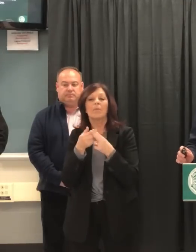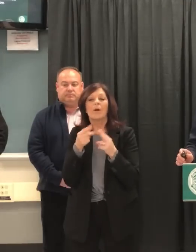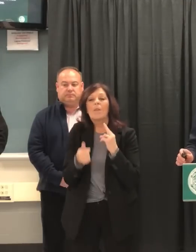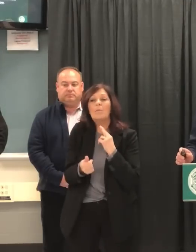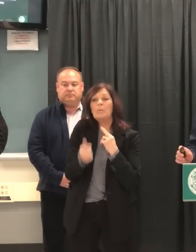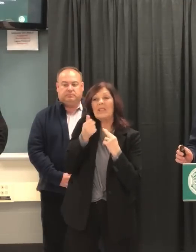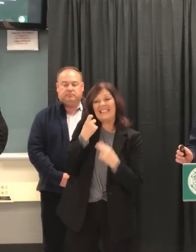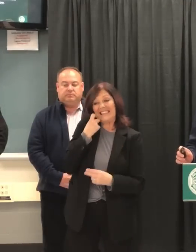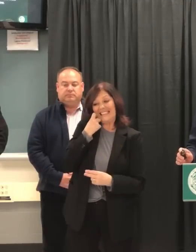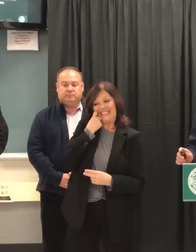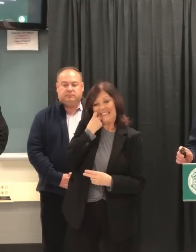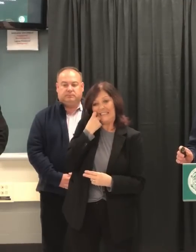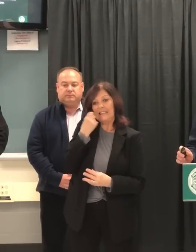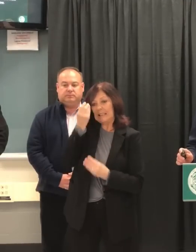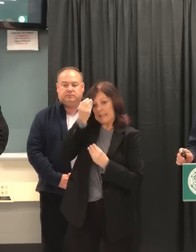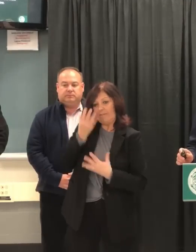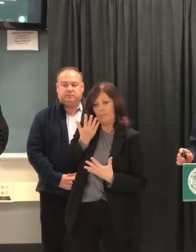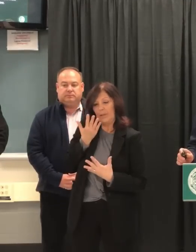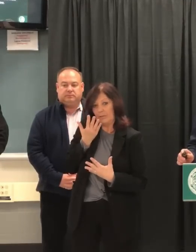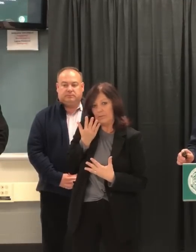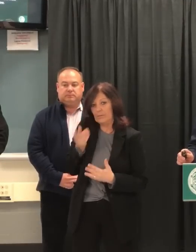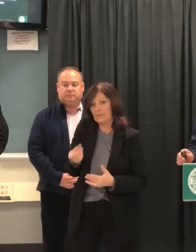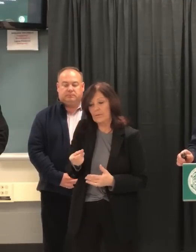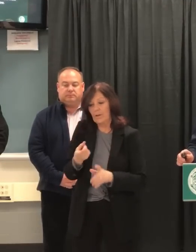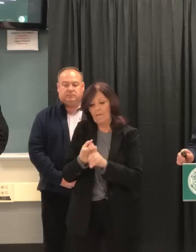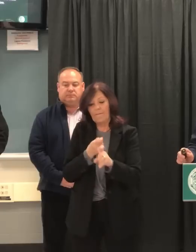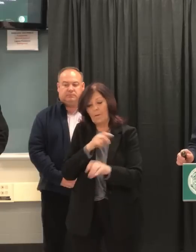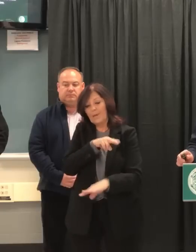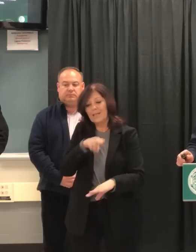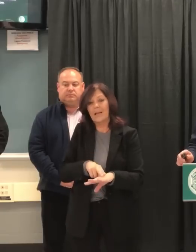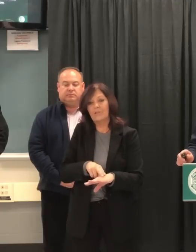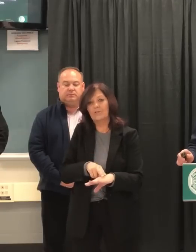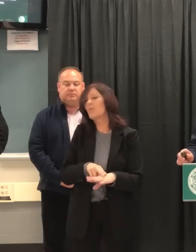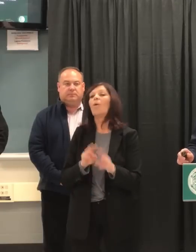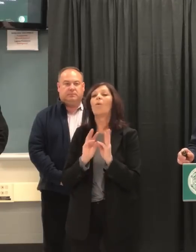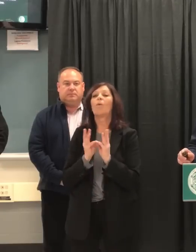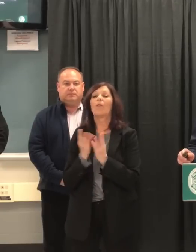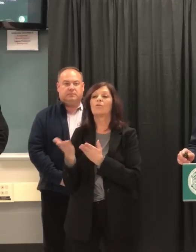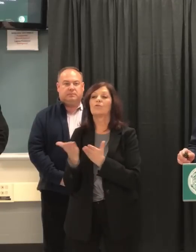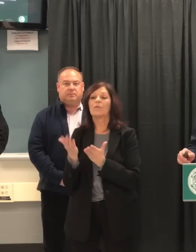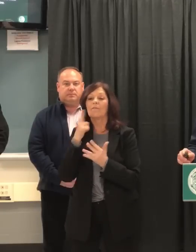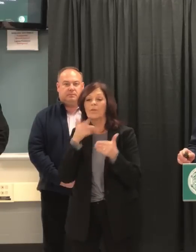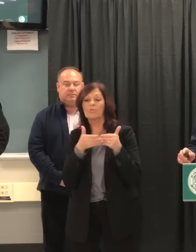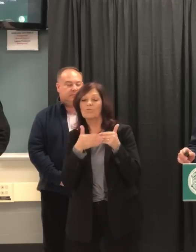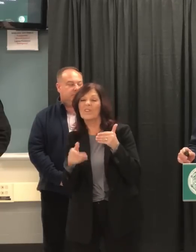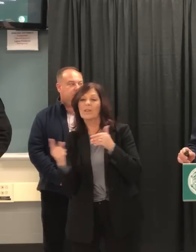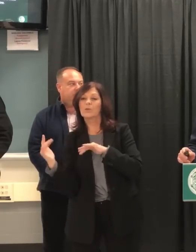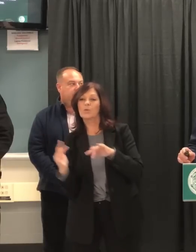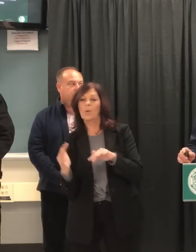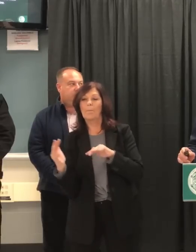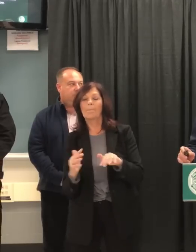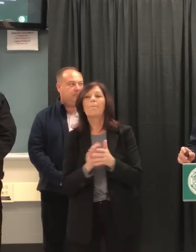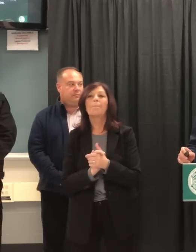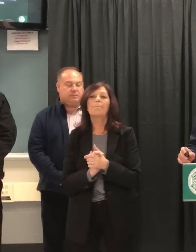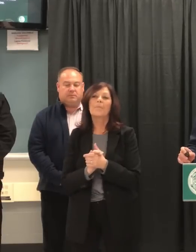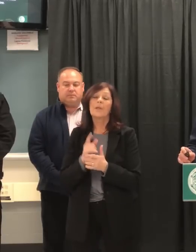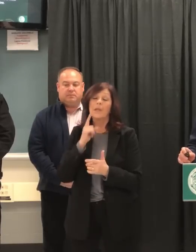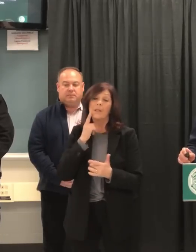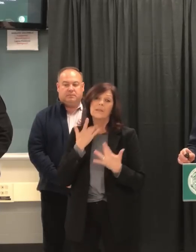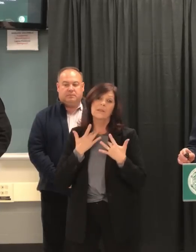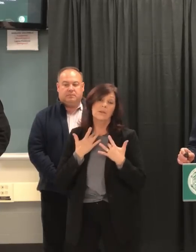most recent data we received from the National Weather Service for the remainder of this storm. This is really kind of